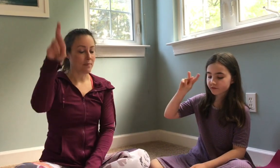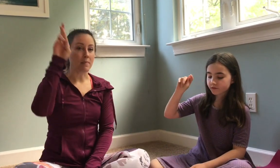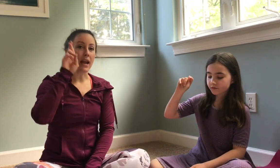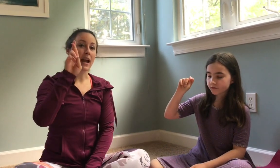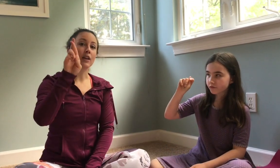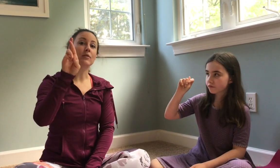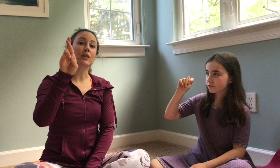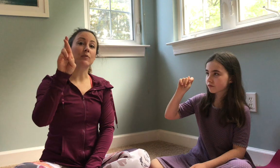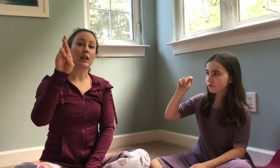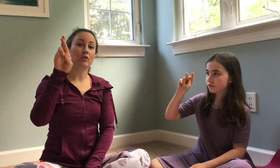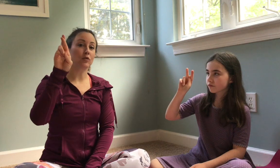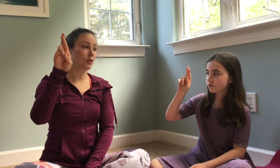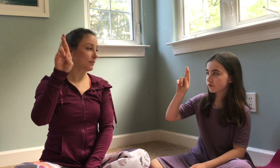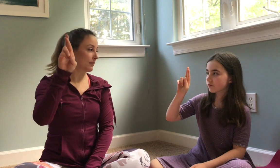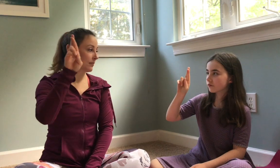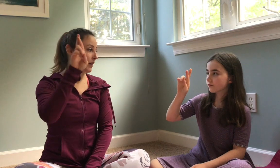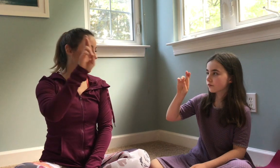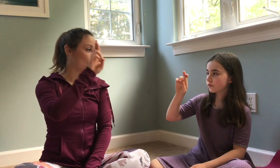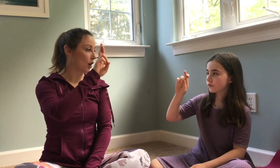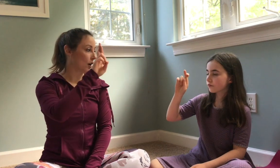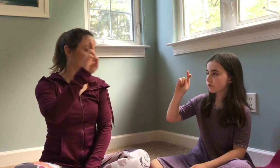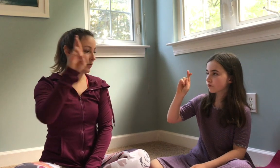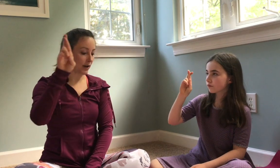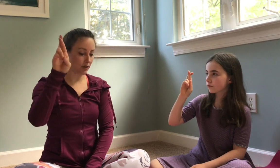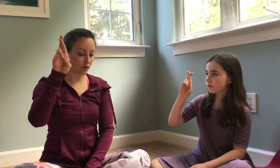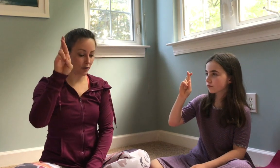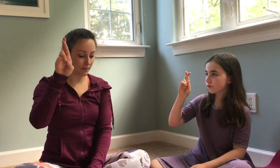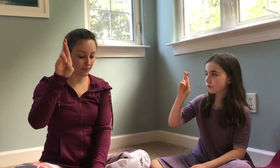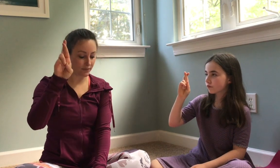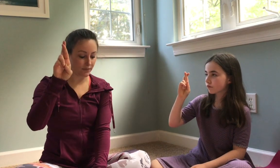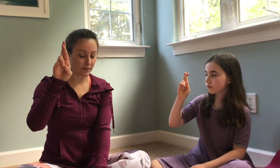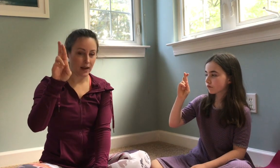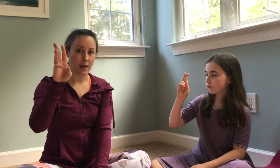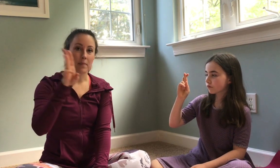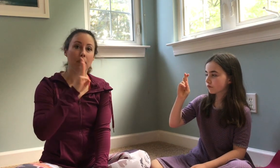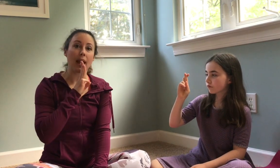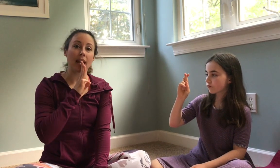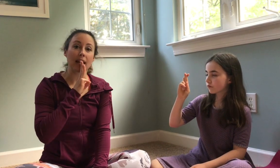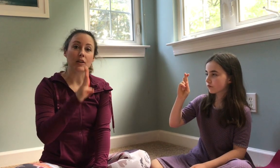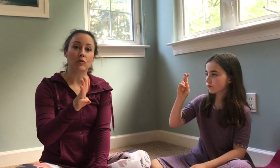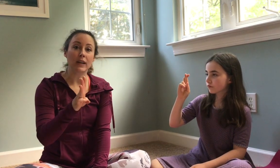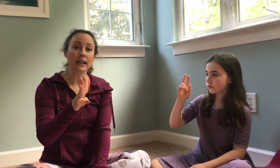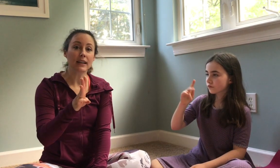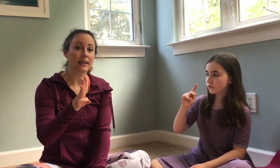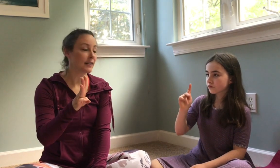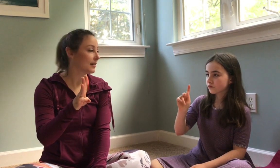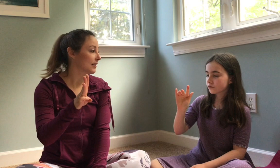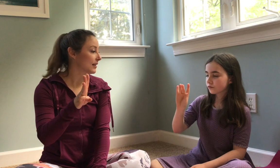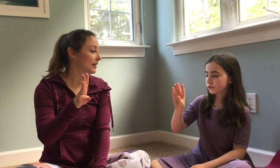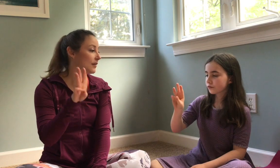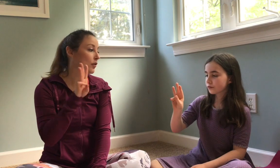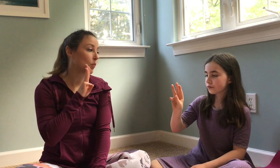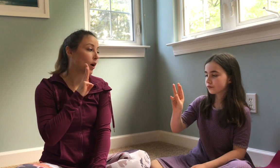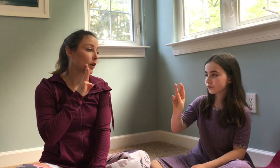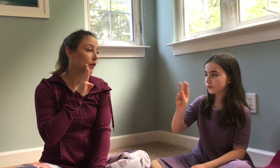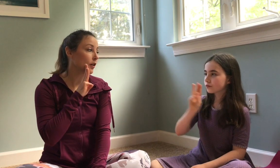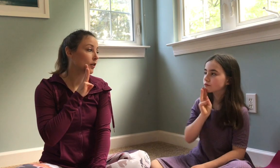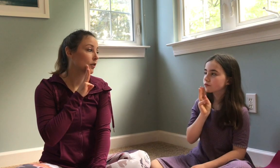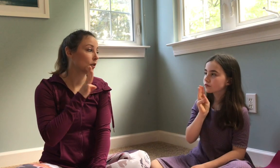May I use the restroom? An R for restroom. May I get a drink? For water, a